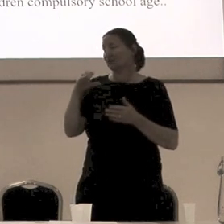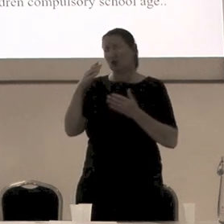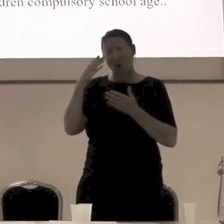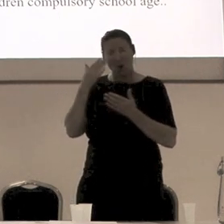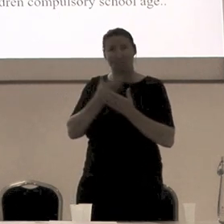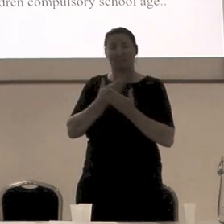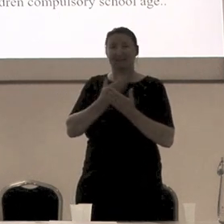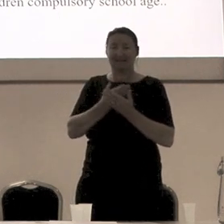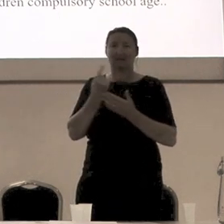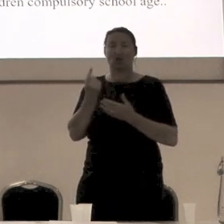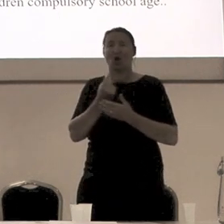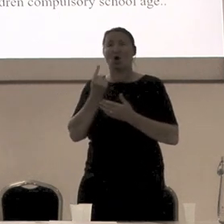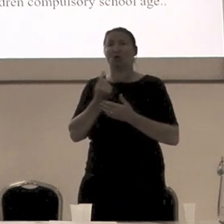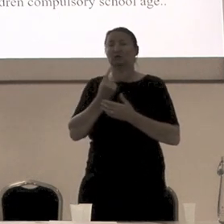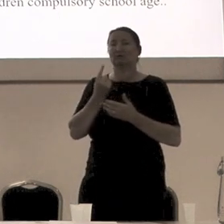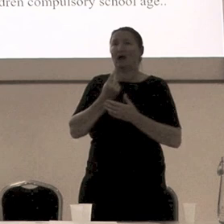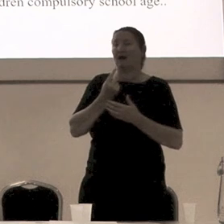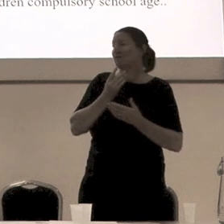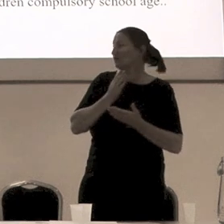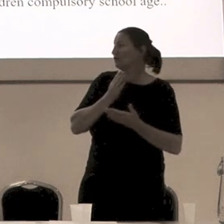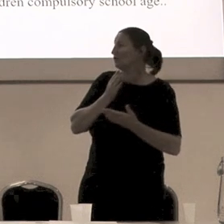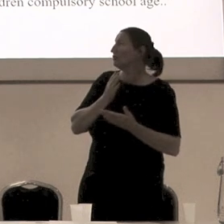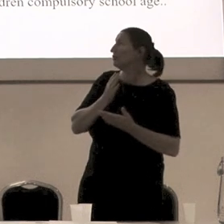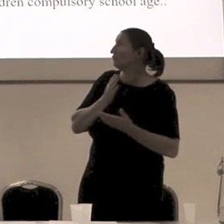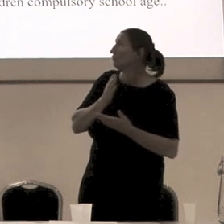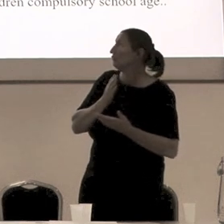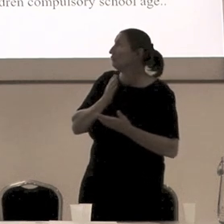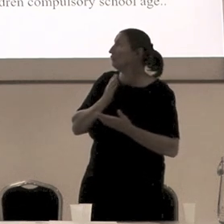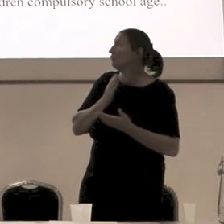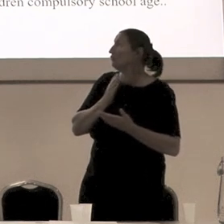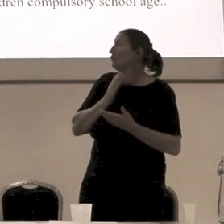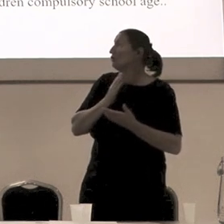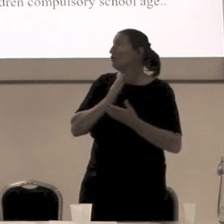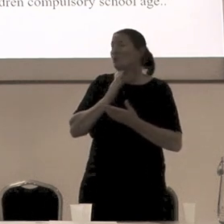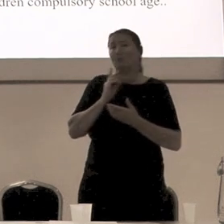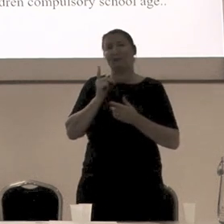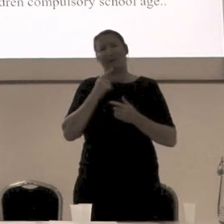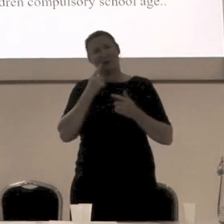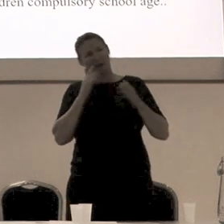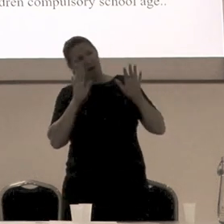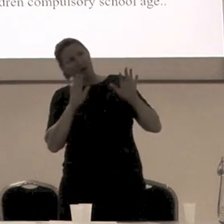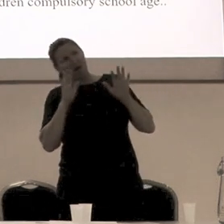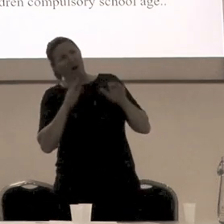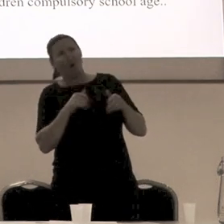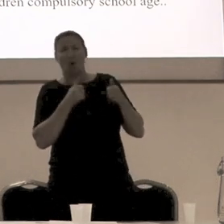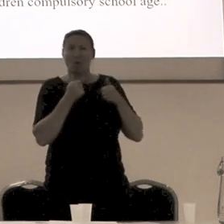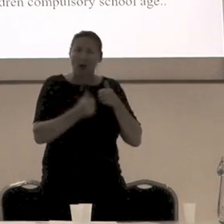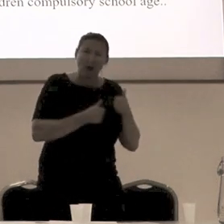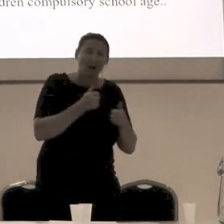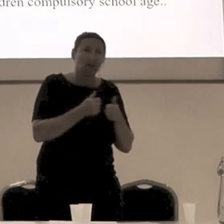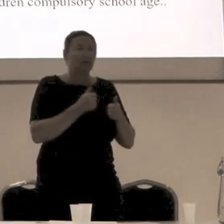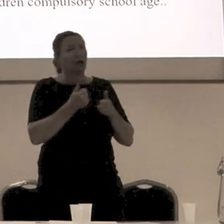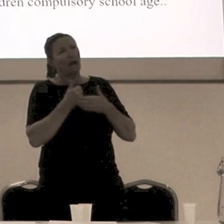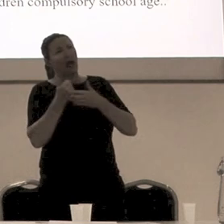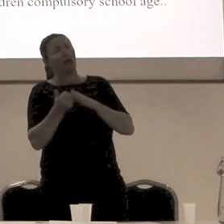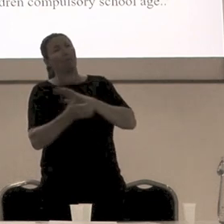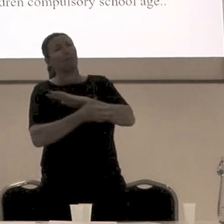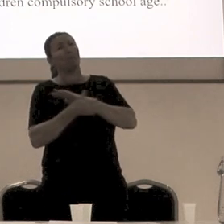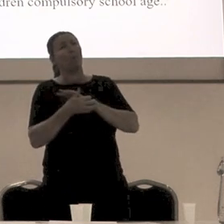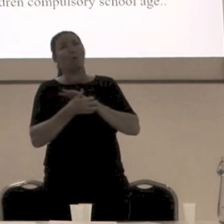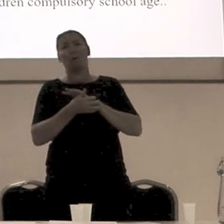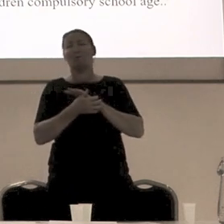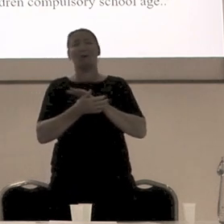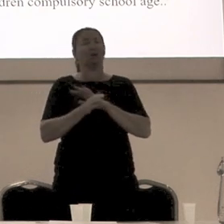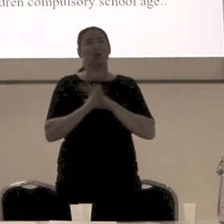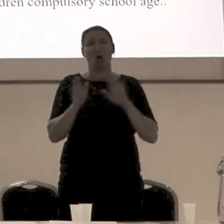obsession. Many people would have seen her as one of the good people who did things for the poor unfortunate, but she did more than